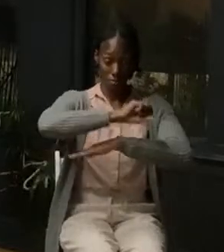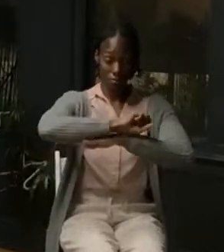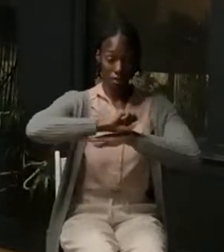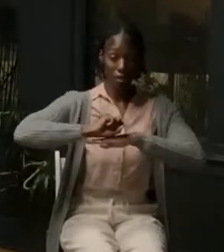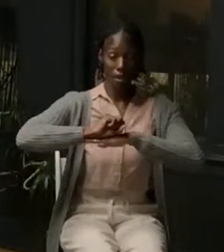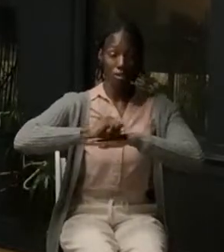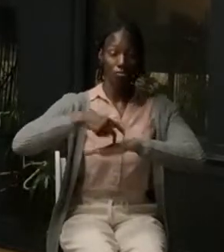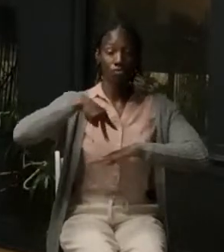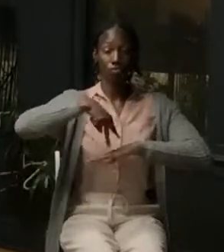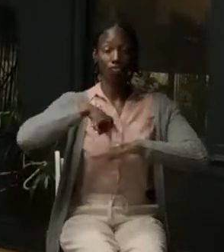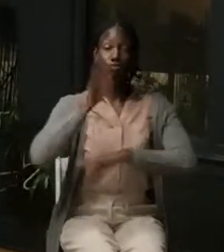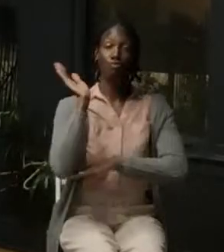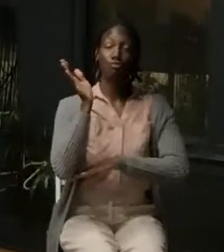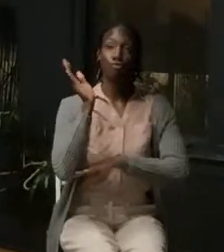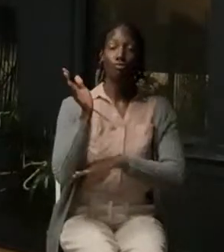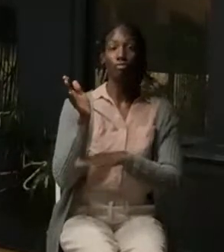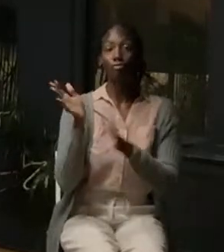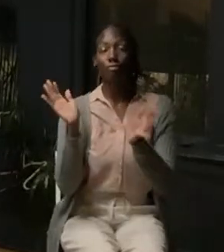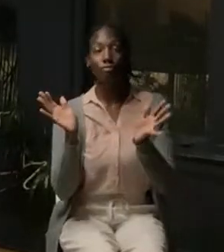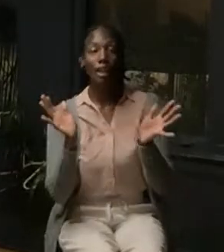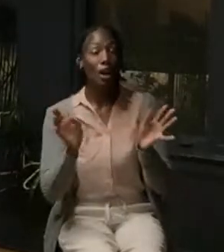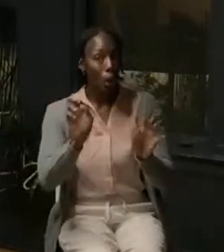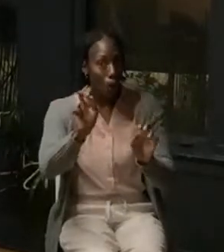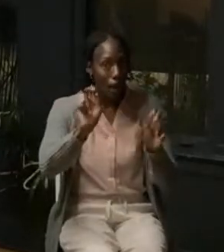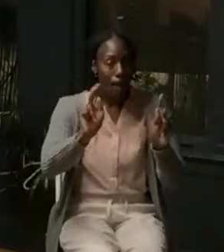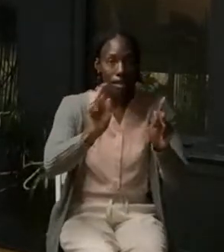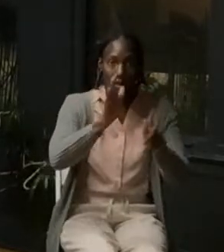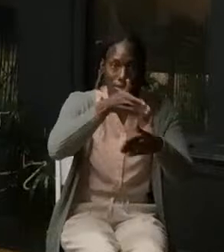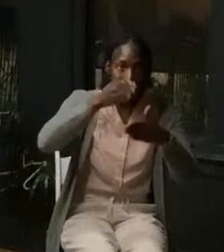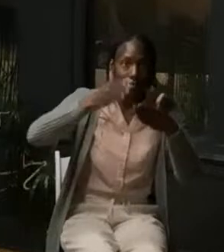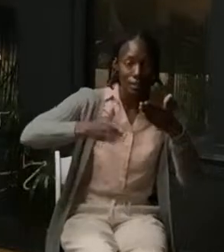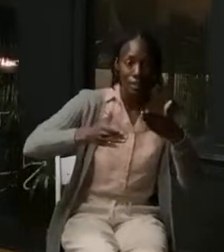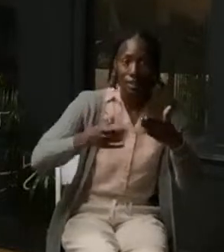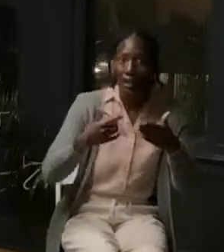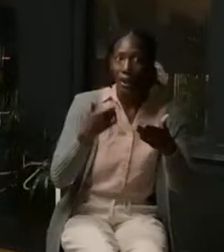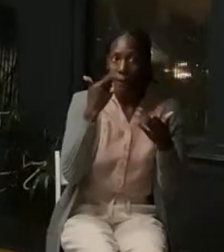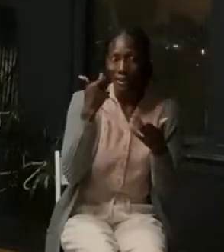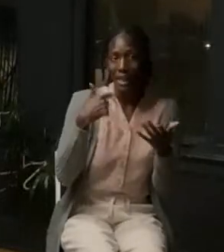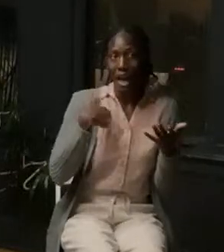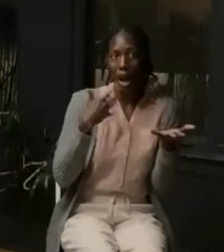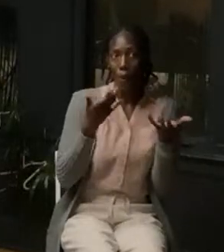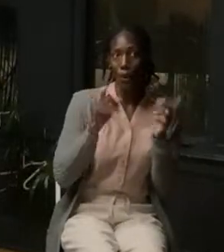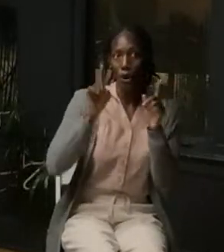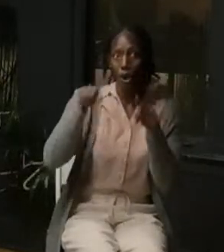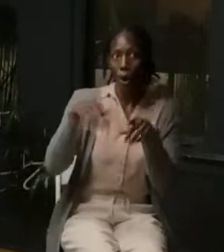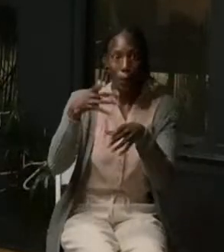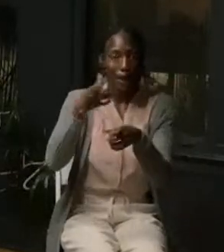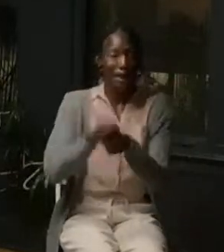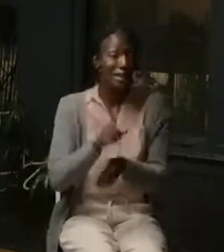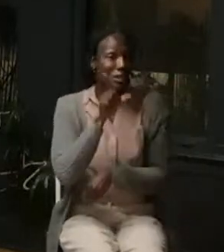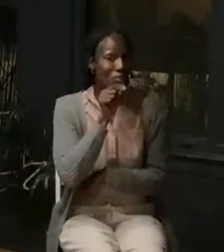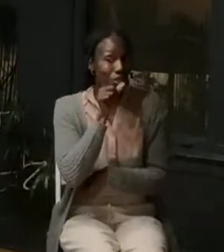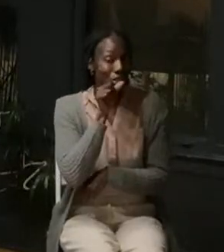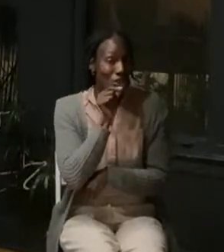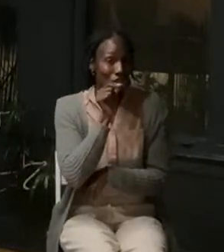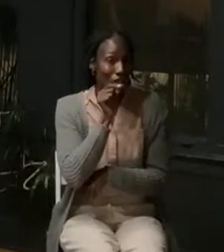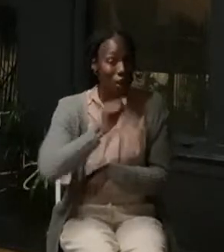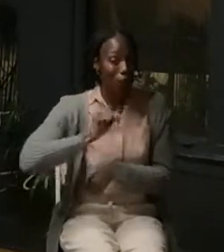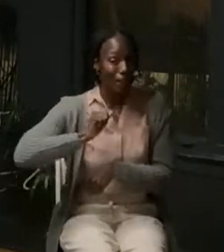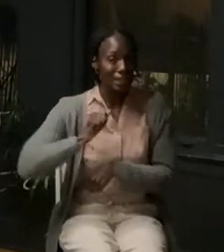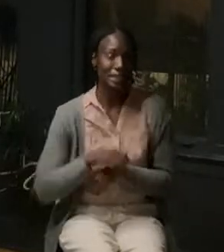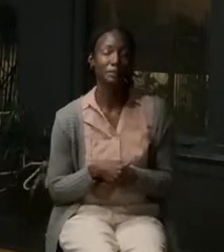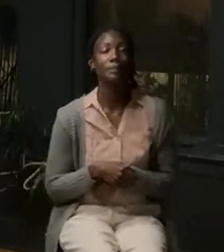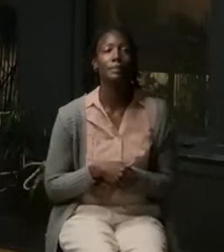everyone, and I'm saying, okay, everybody, let's wrap this up so that I may go get some chicken wings. And